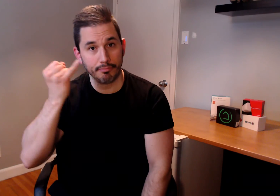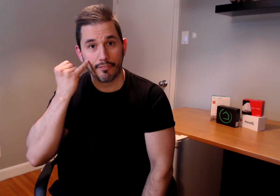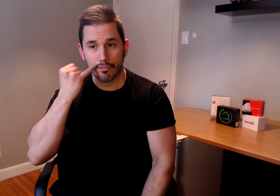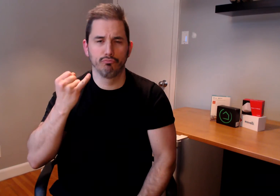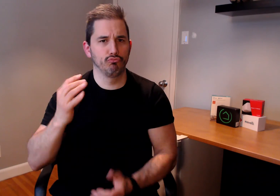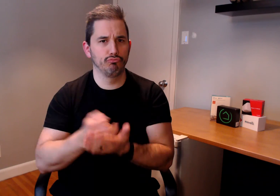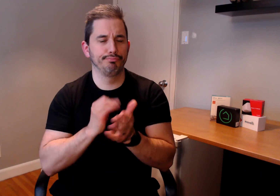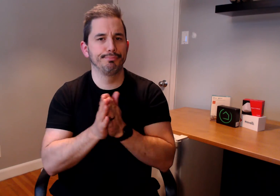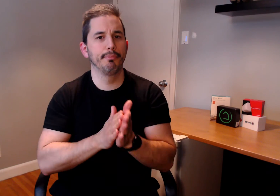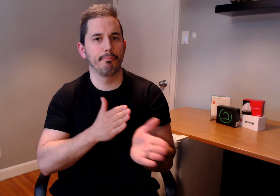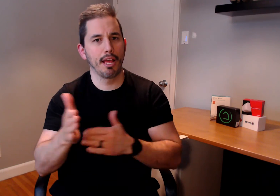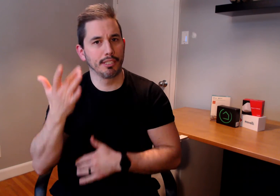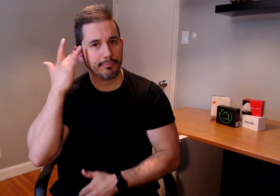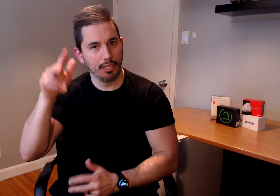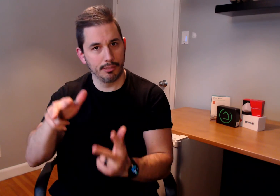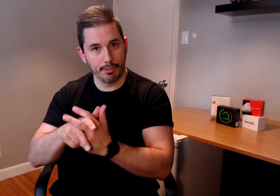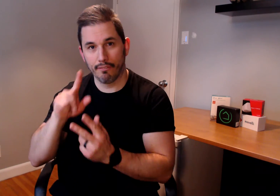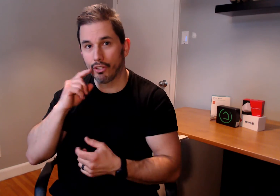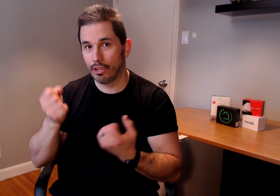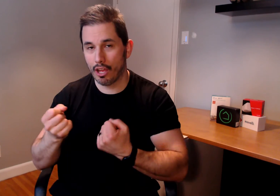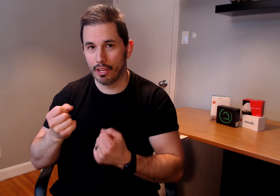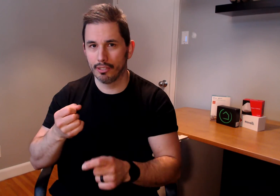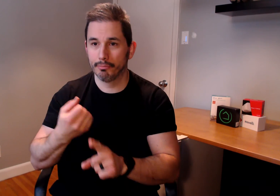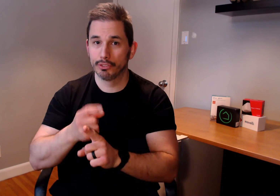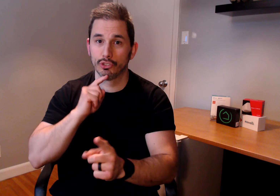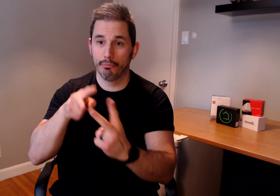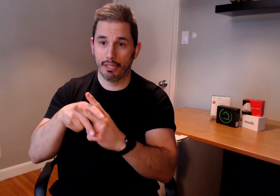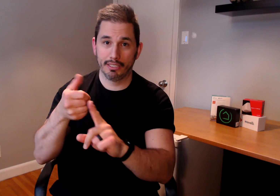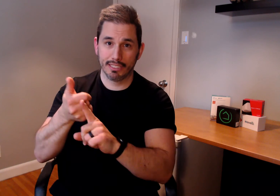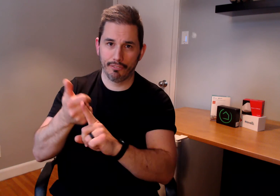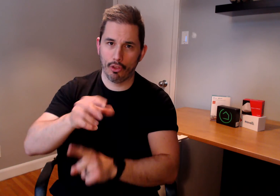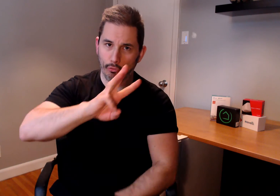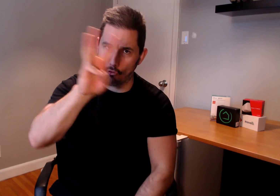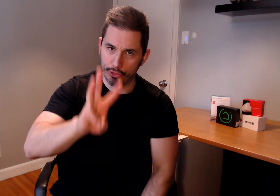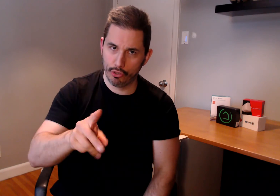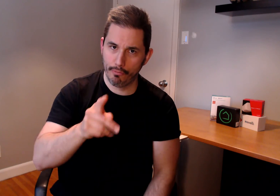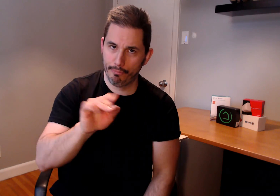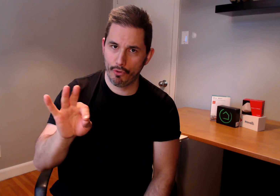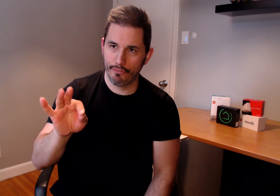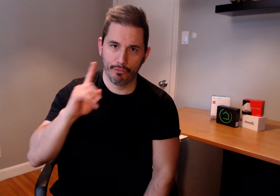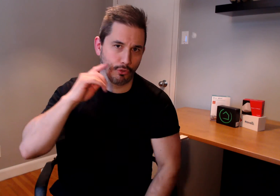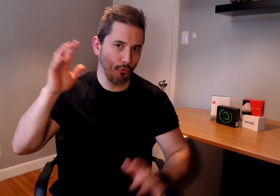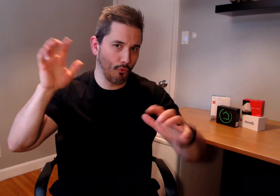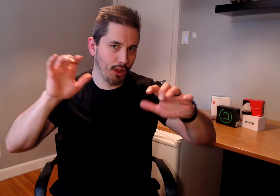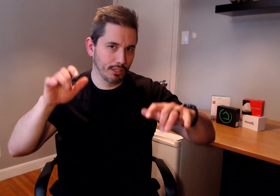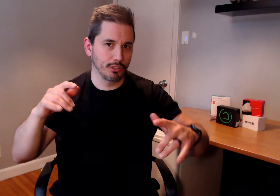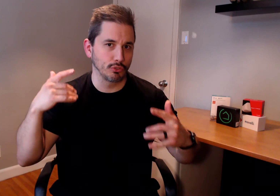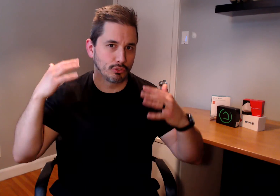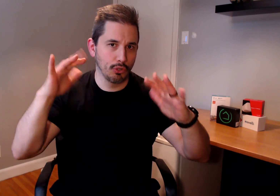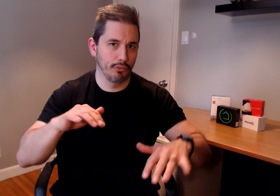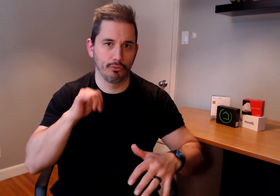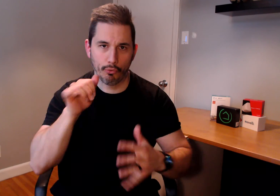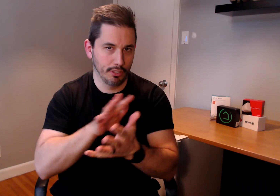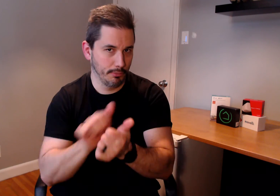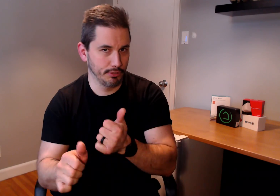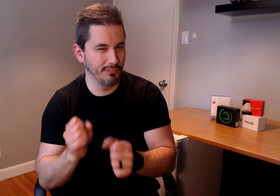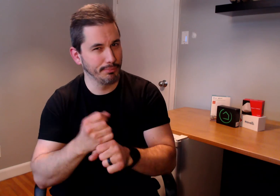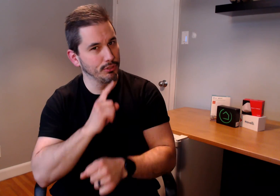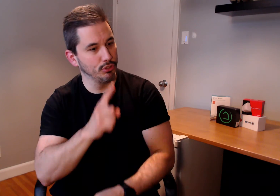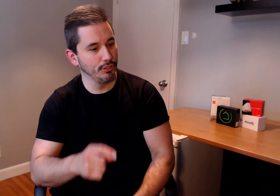that you do have to keep in mind, though, if you're thinking of using a smart plug for your car, is that it has to be weatherproof so that rain and